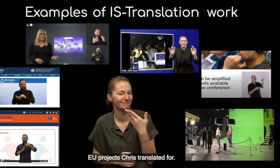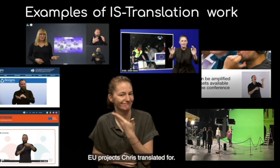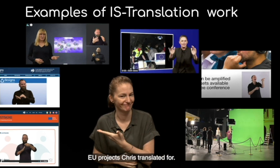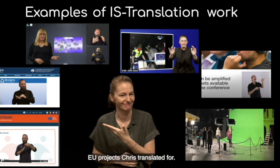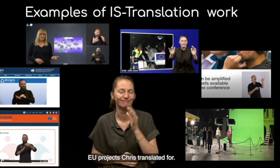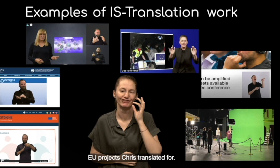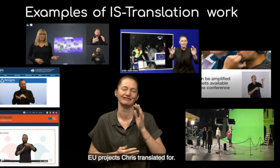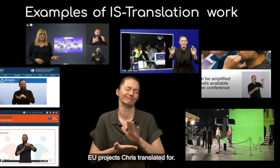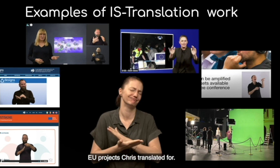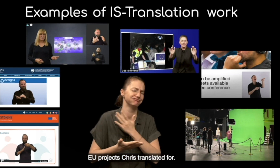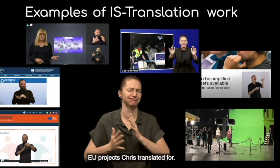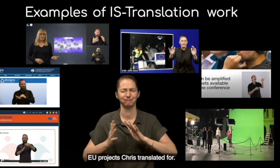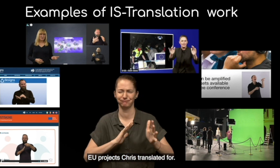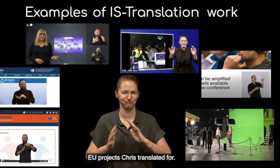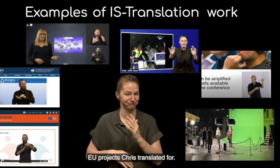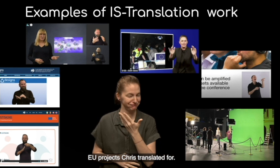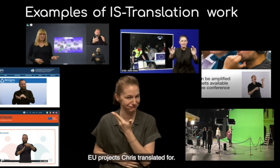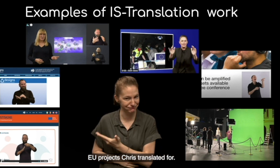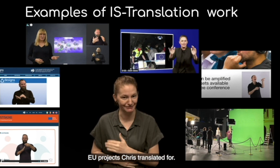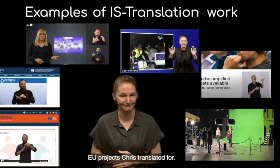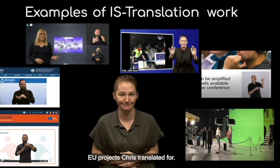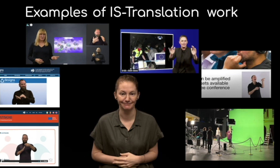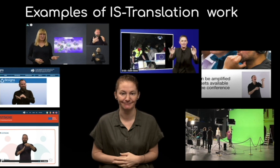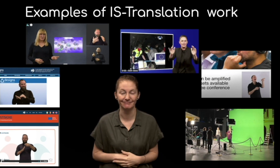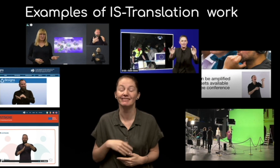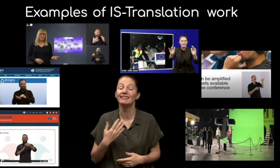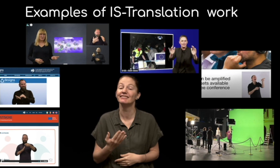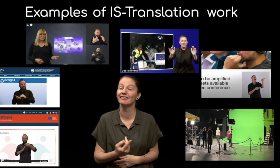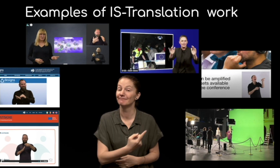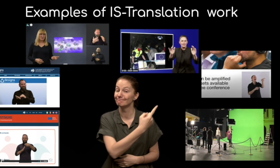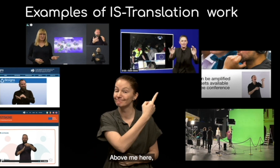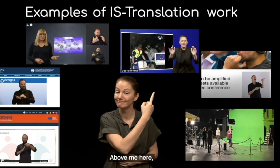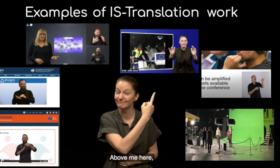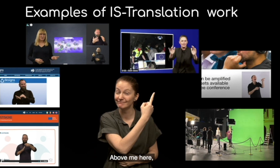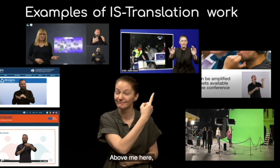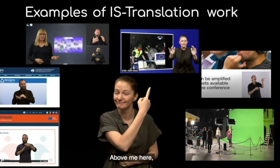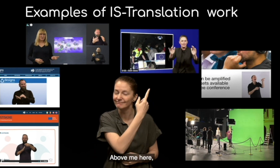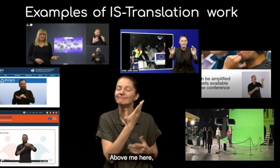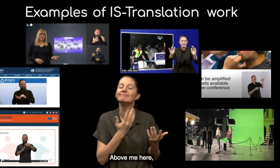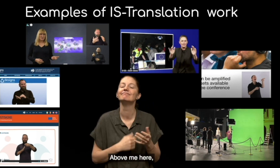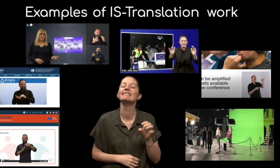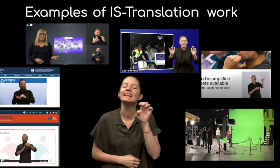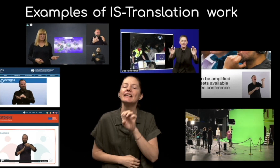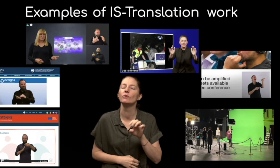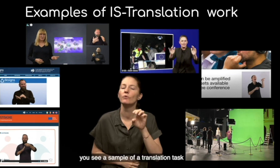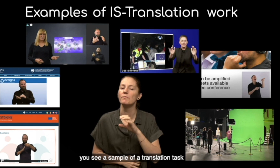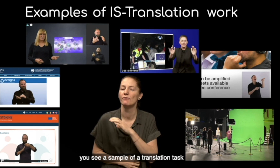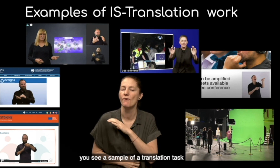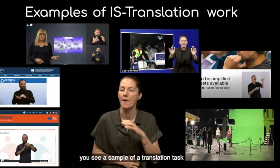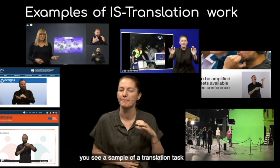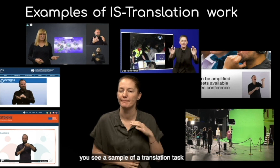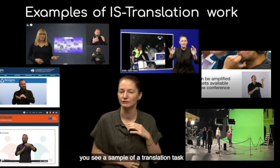a sample of a translation task for which I completed for the European Commission.